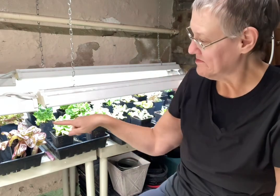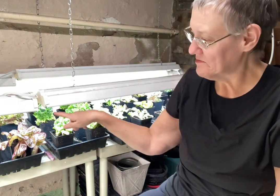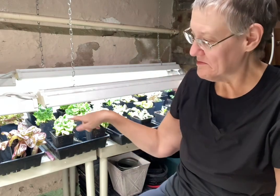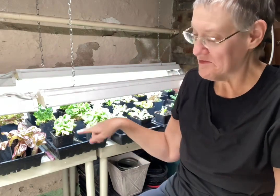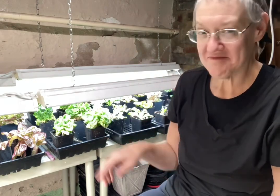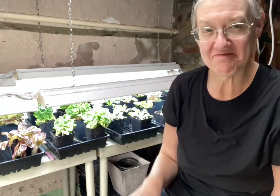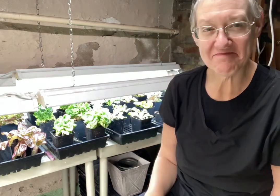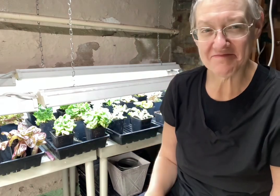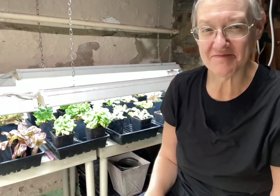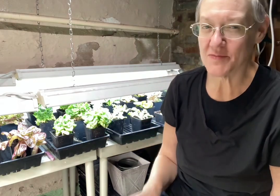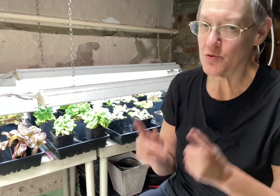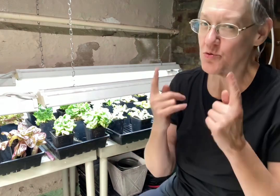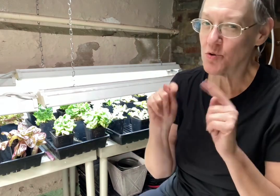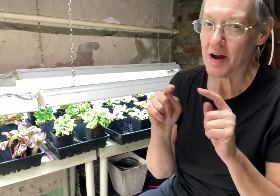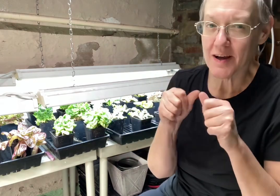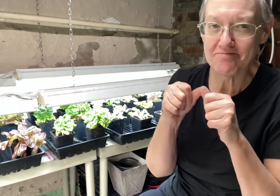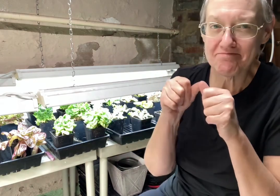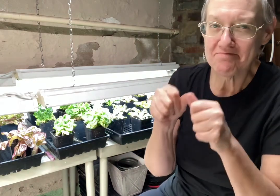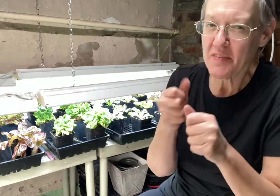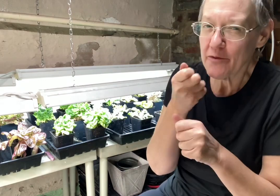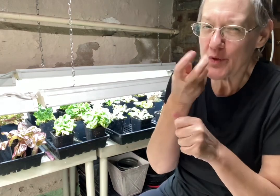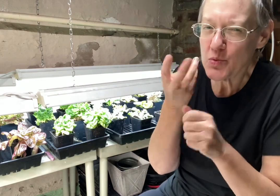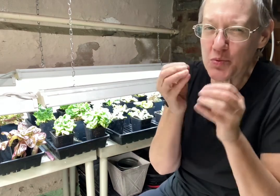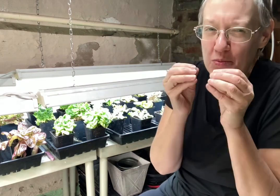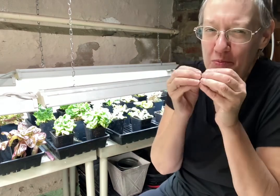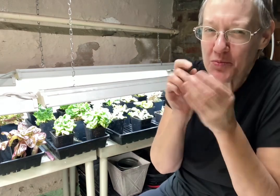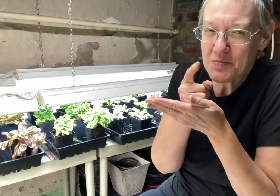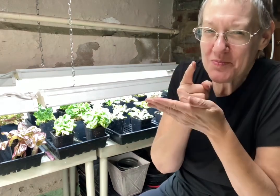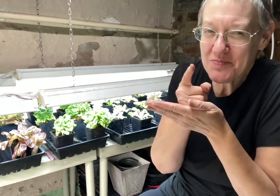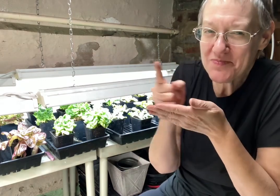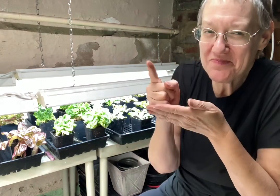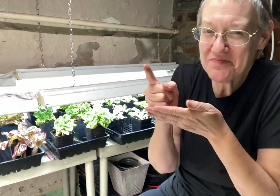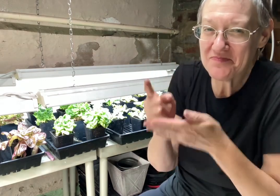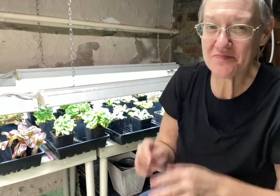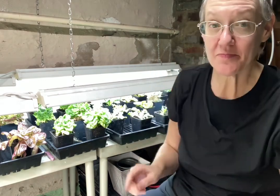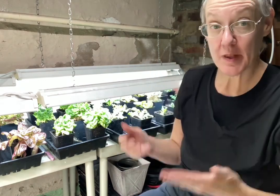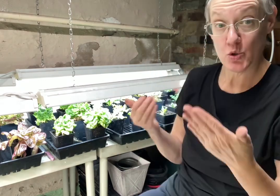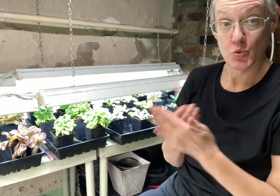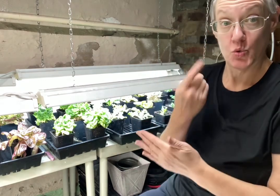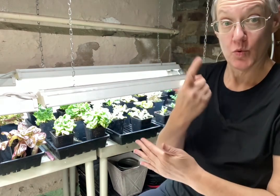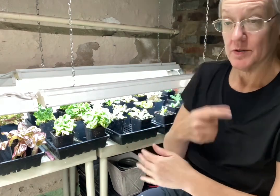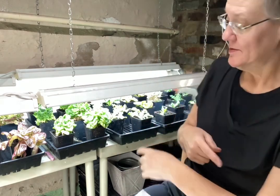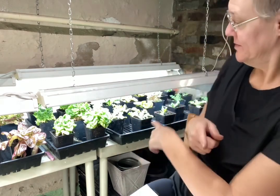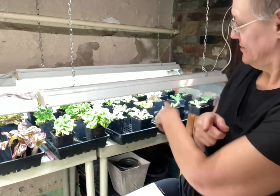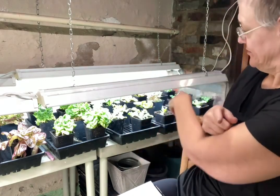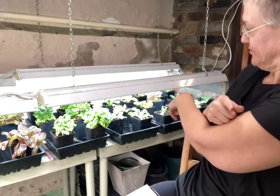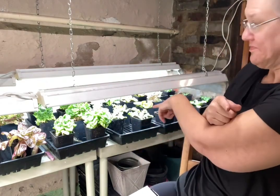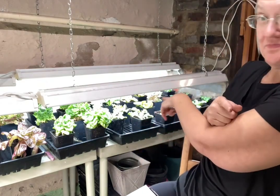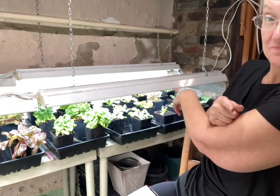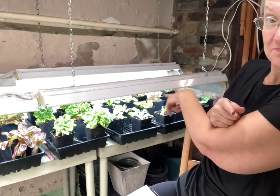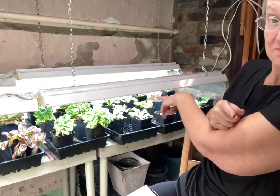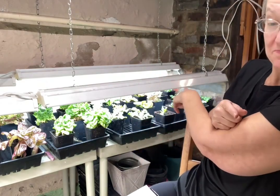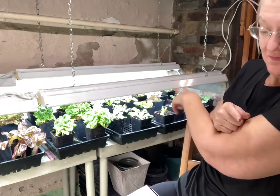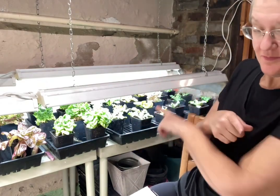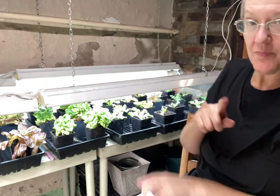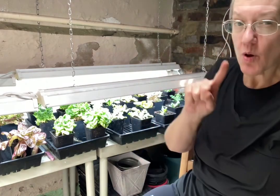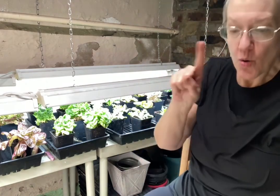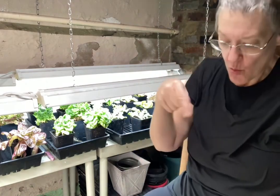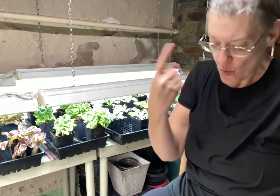are 7 weeks old. I'm going to try to keep them going a few more weeks. Now the new lettuce,